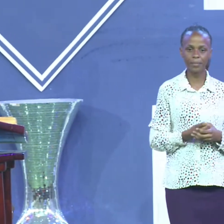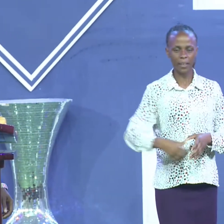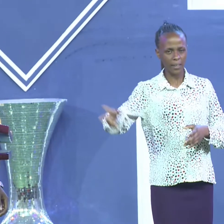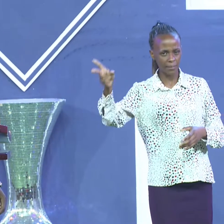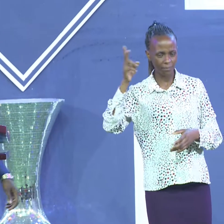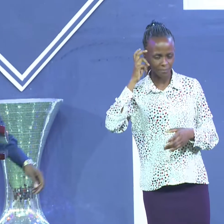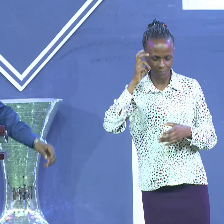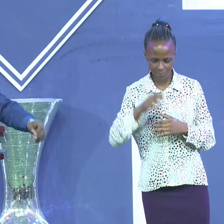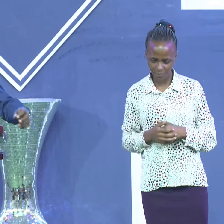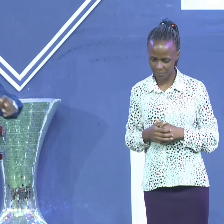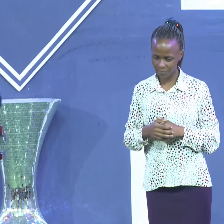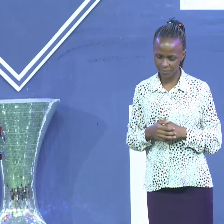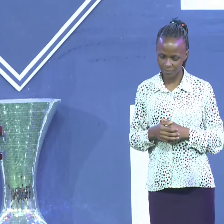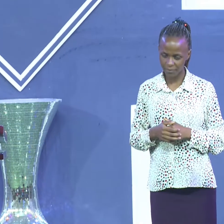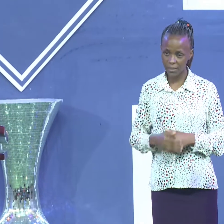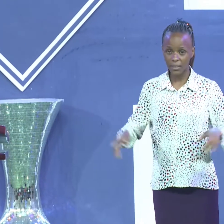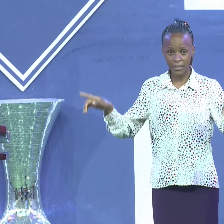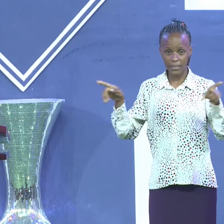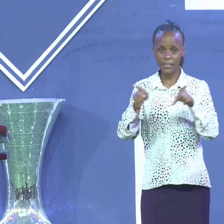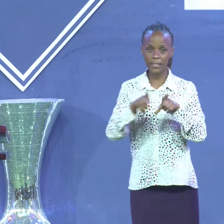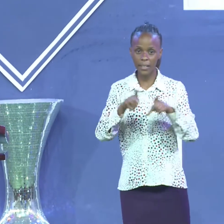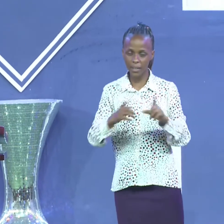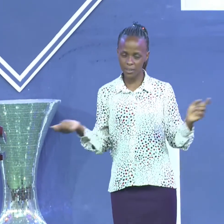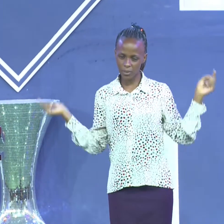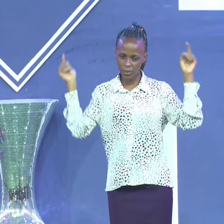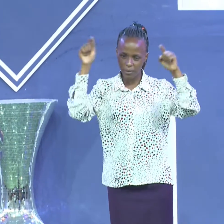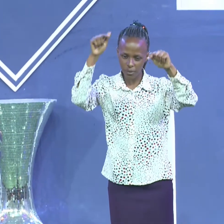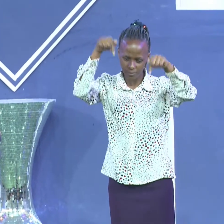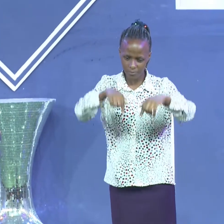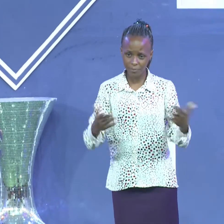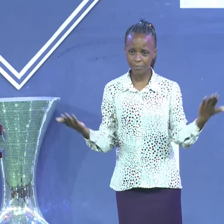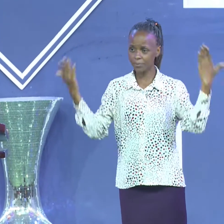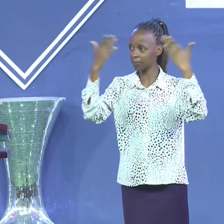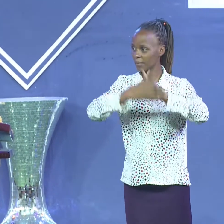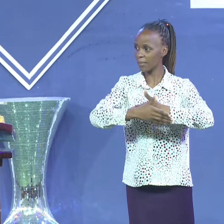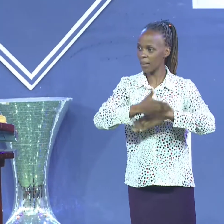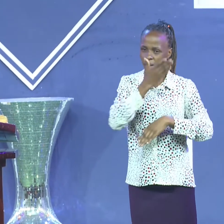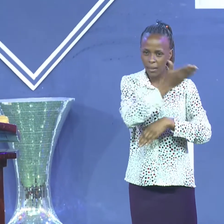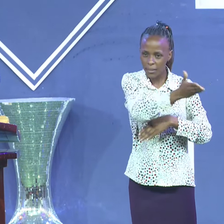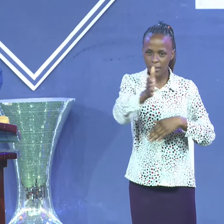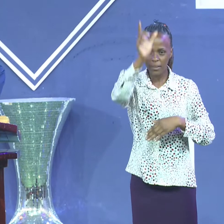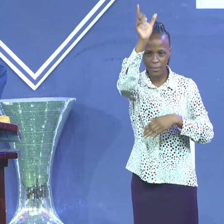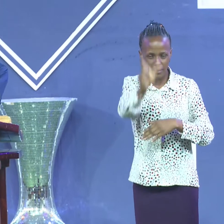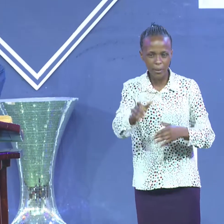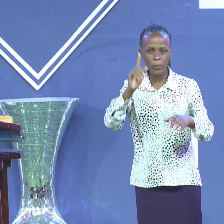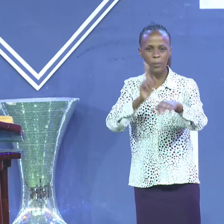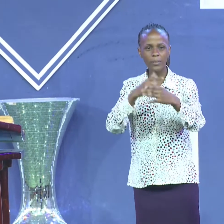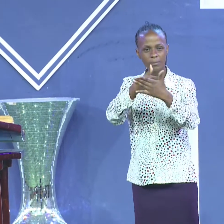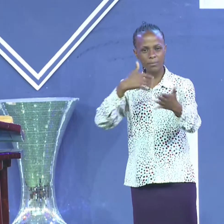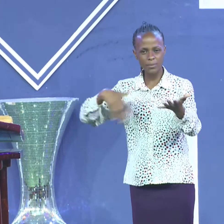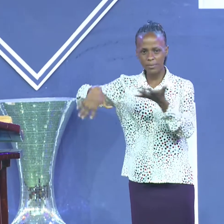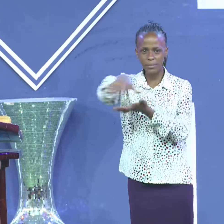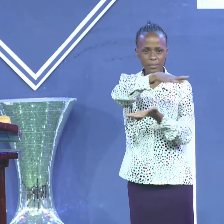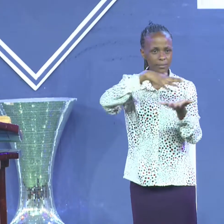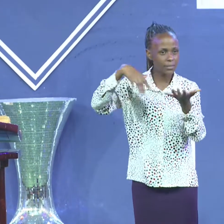Ulira. Hear this. Ngaba tuzono mchilo cholwa leo. As we have come here this night. Walwa muntunga badata hudua. There is someone